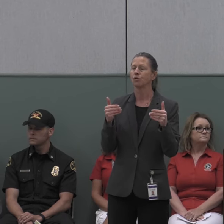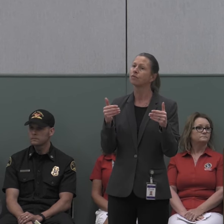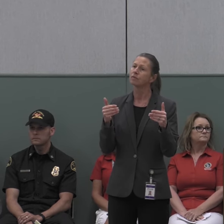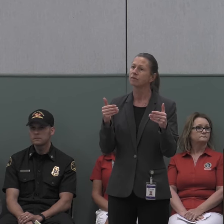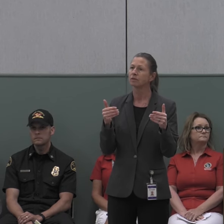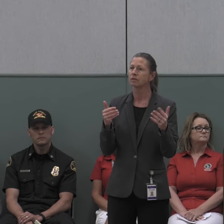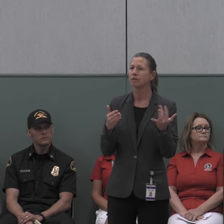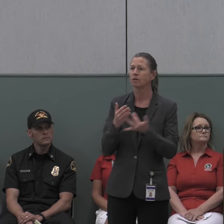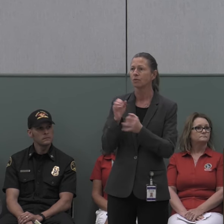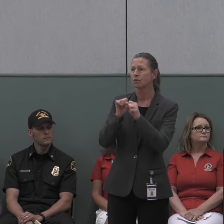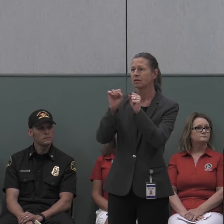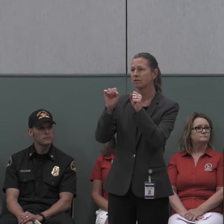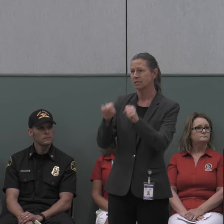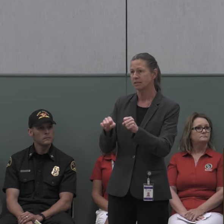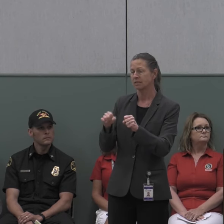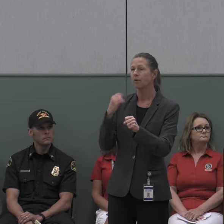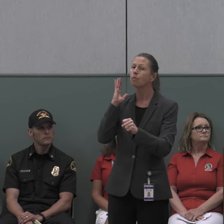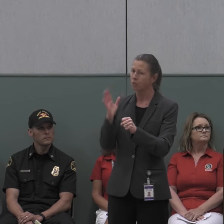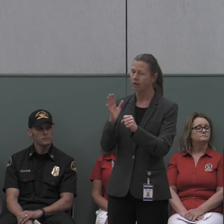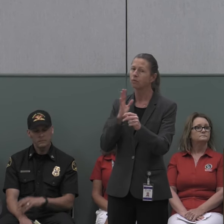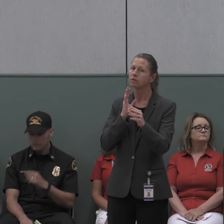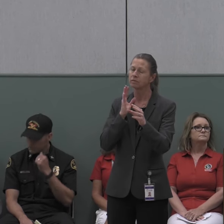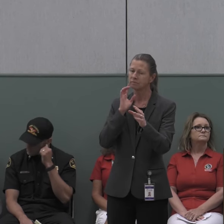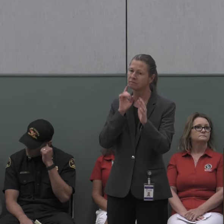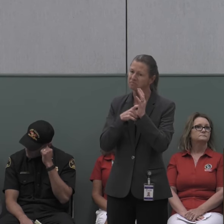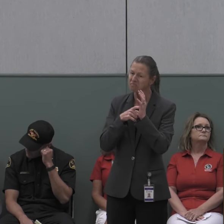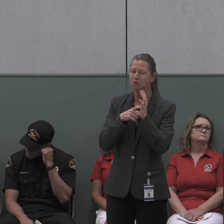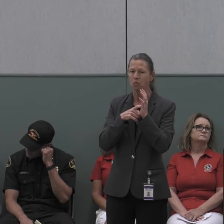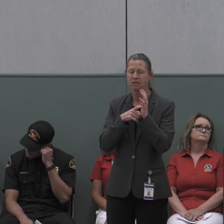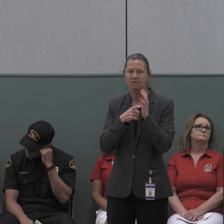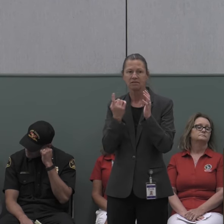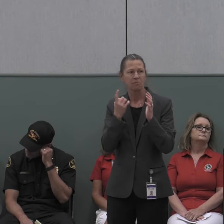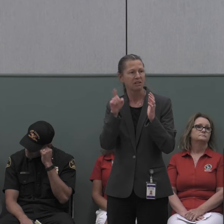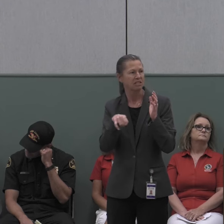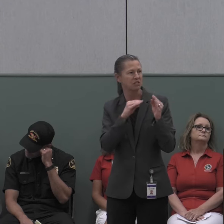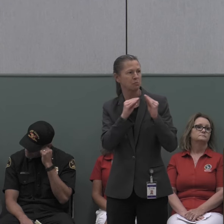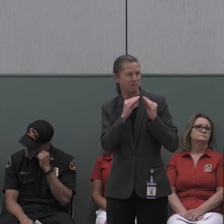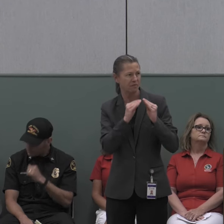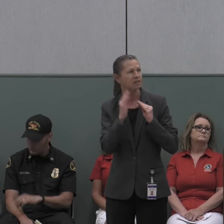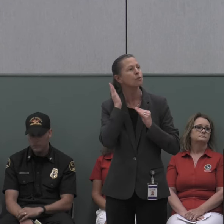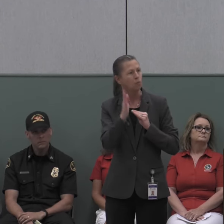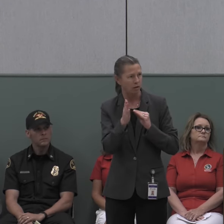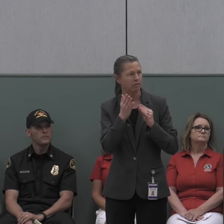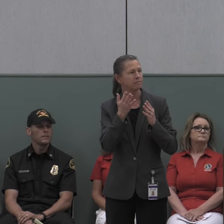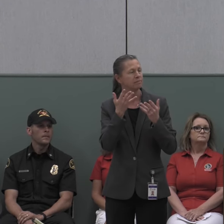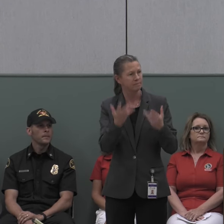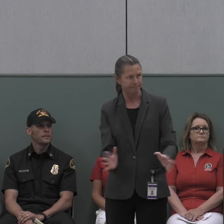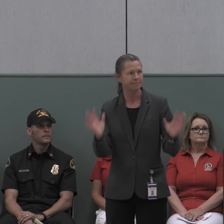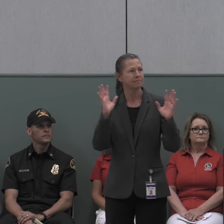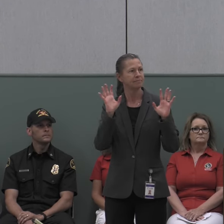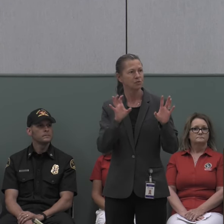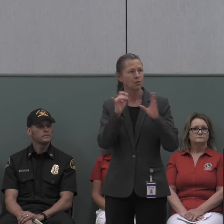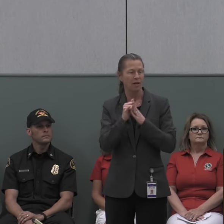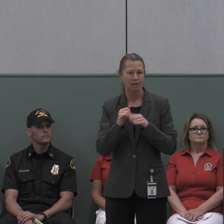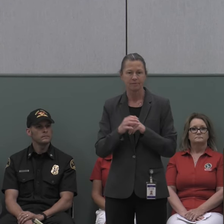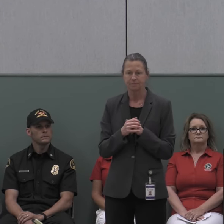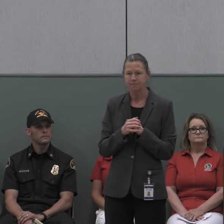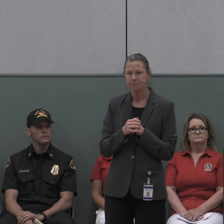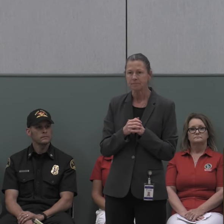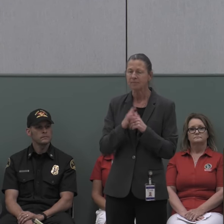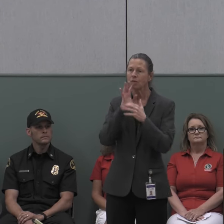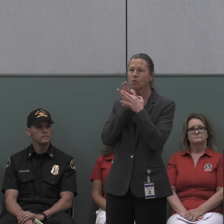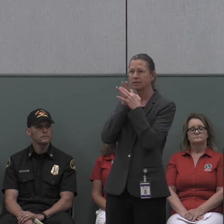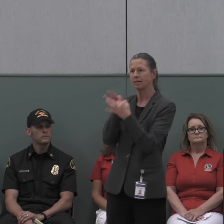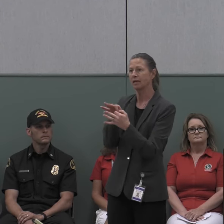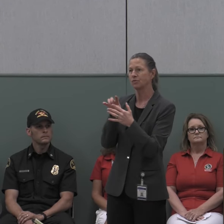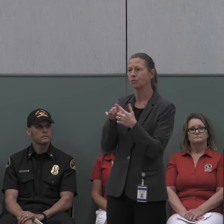any repairs that we find at that time. We remain engaged with multiple agencies and